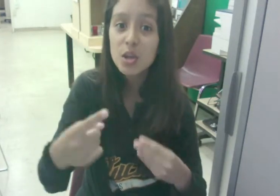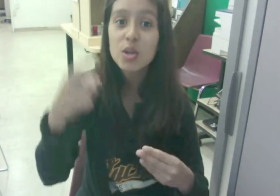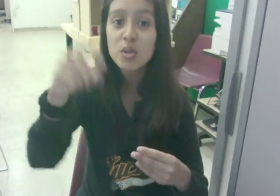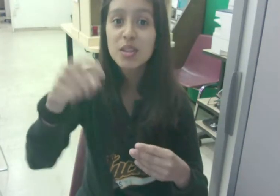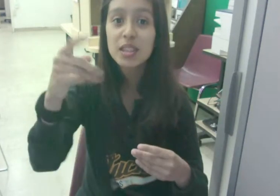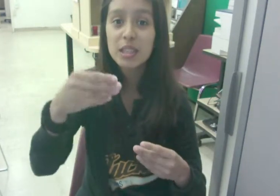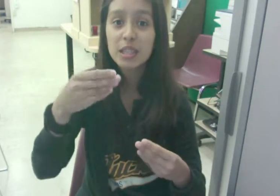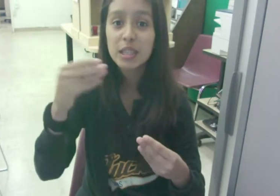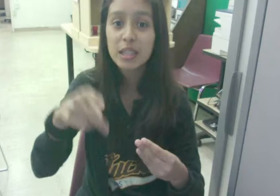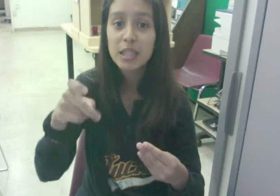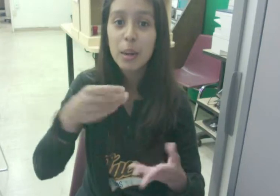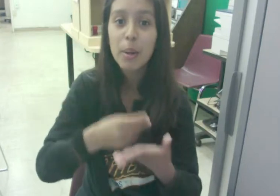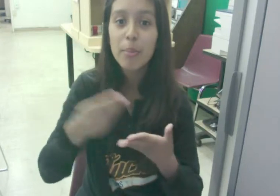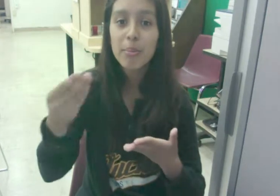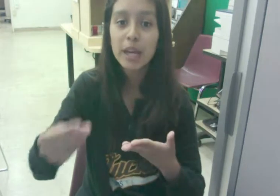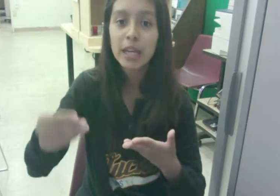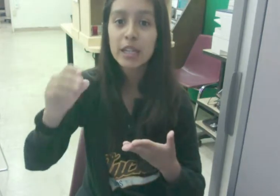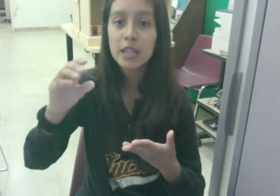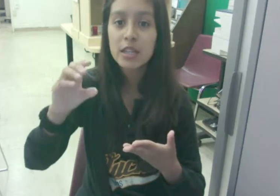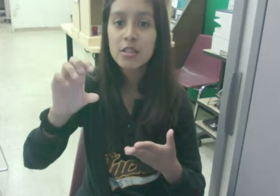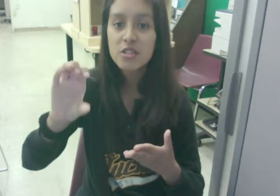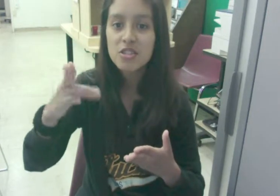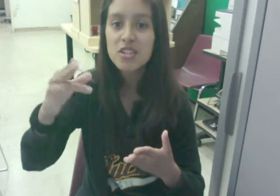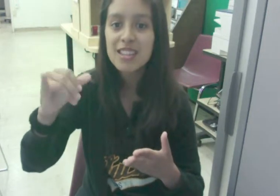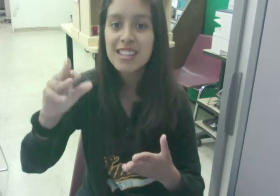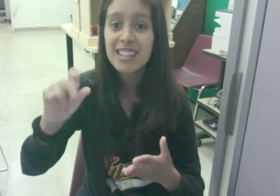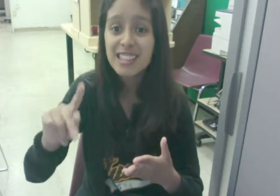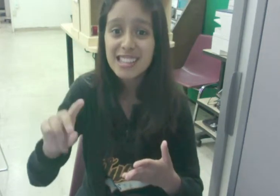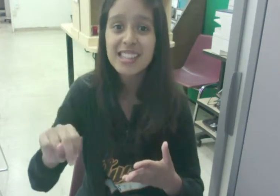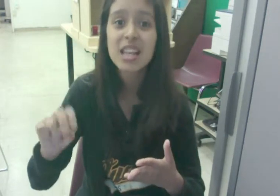You add that into the pan with the chicken and the vegetables, add 1 cup of water.